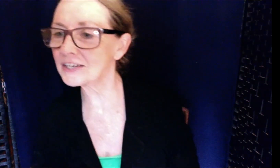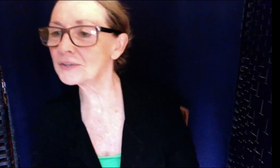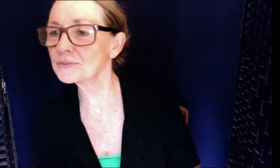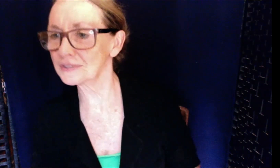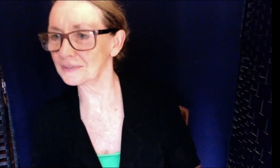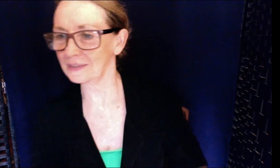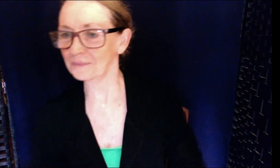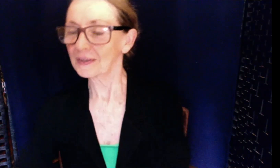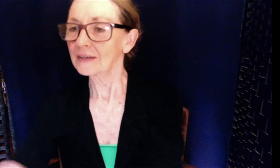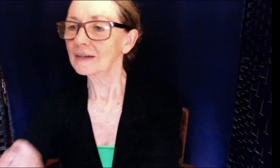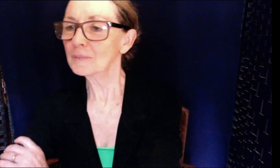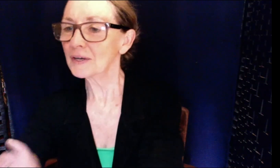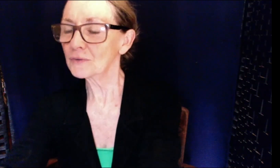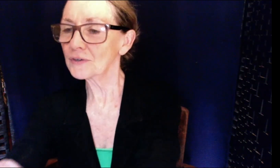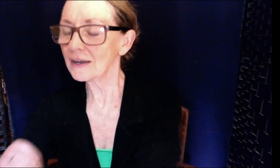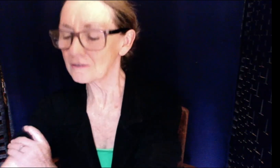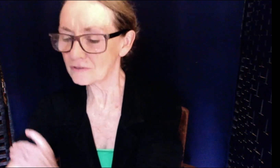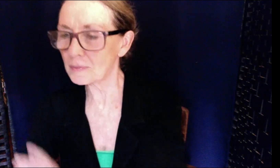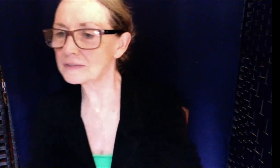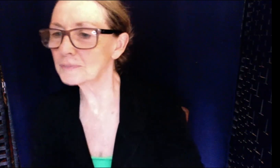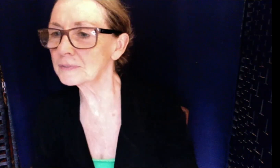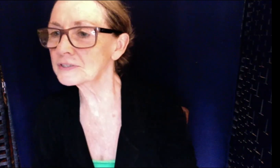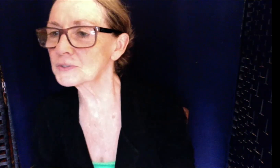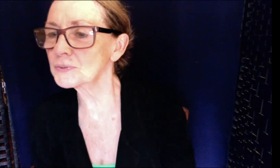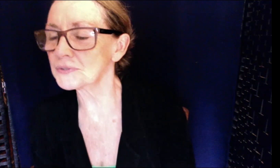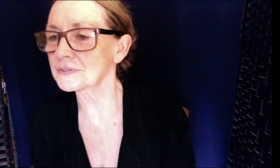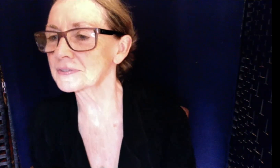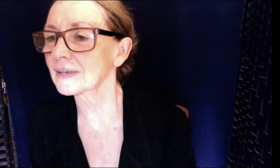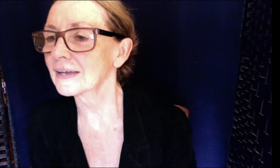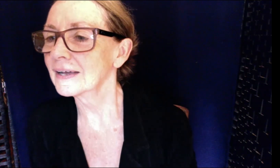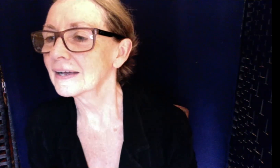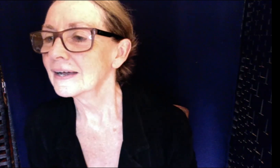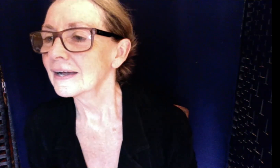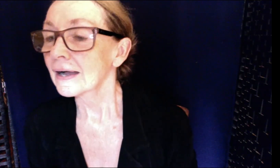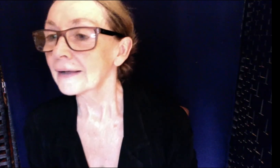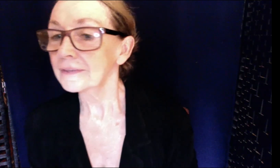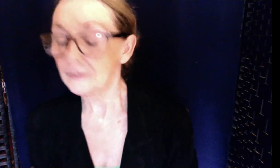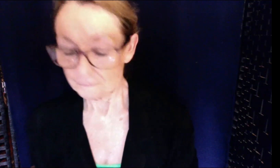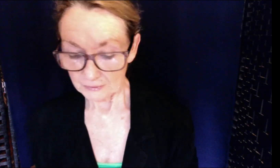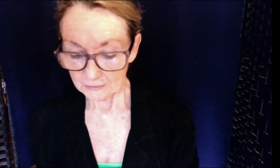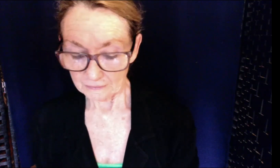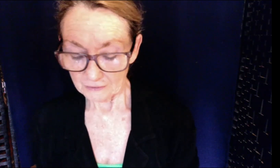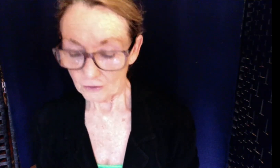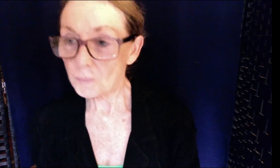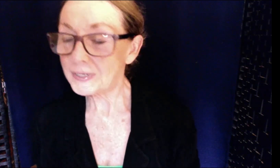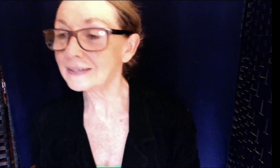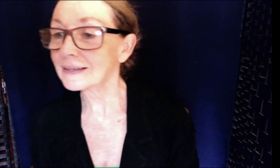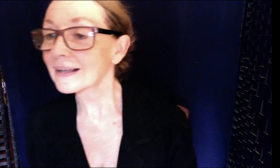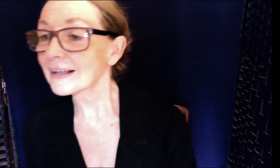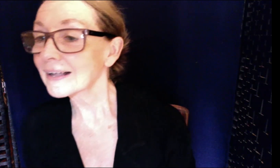you something about Vermont Public Schools. Oh, okay. Let's hear. They They're have one of the lowest rates